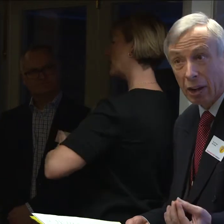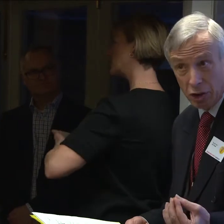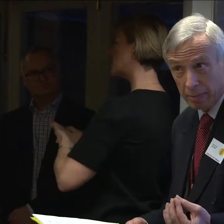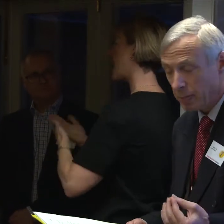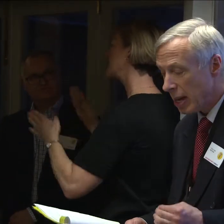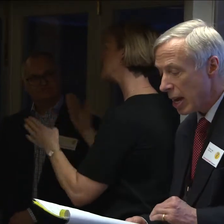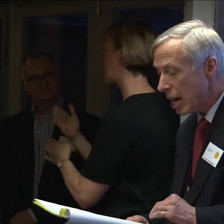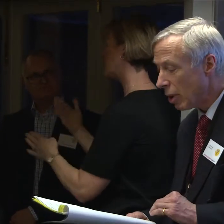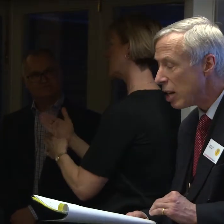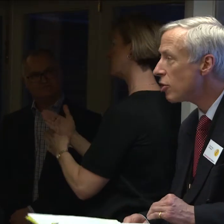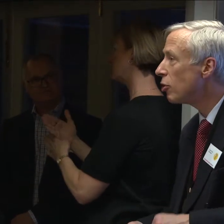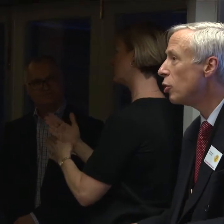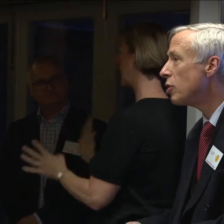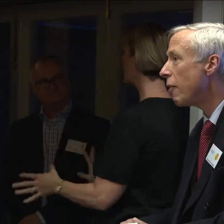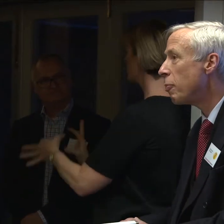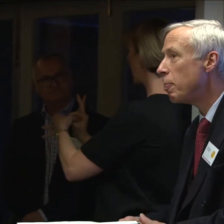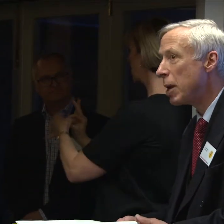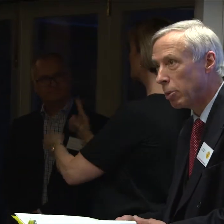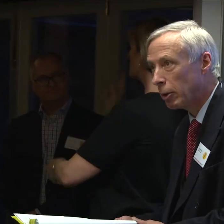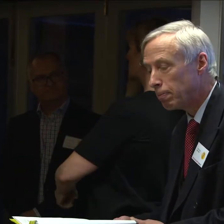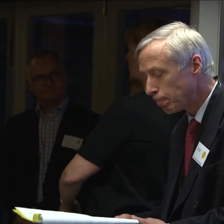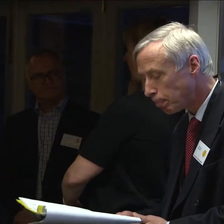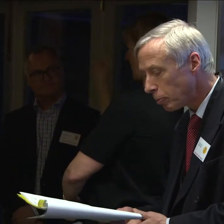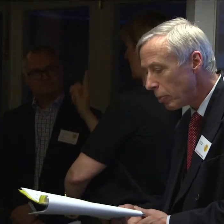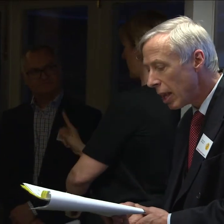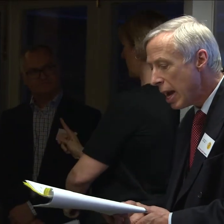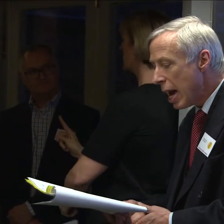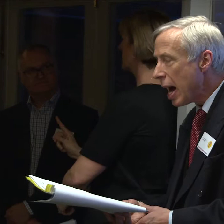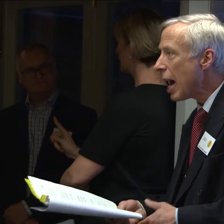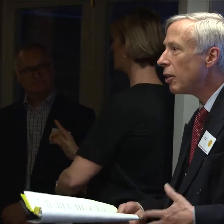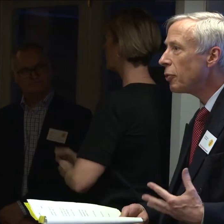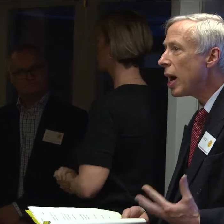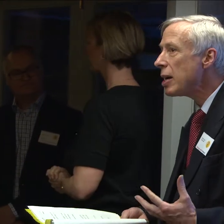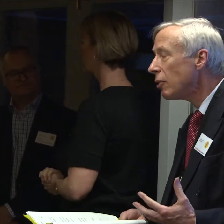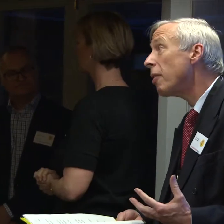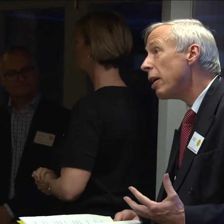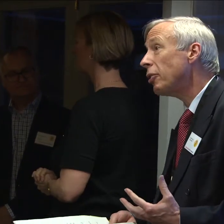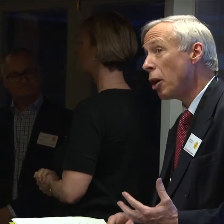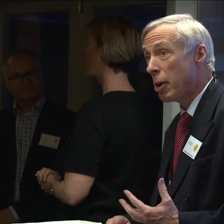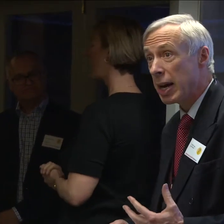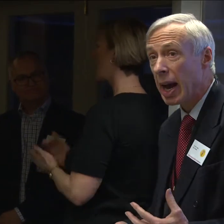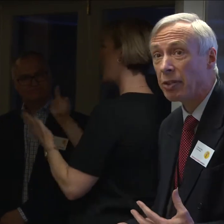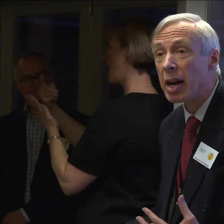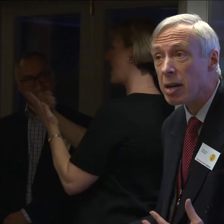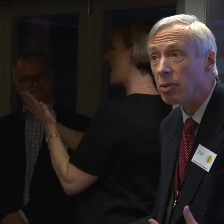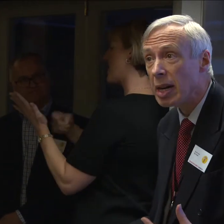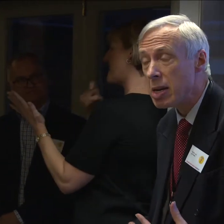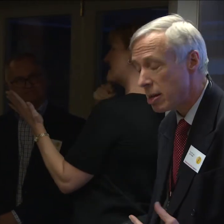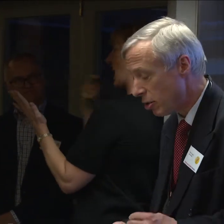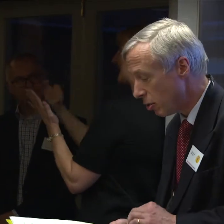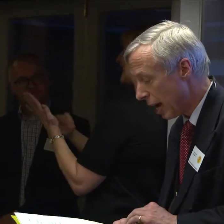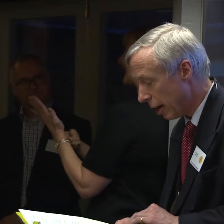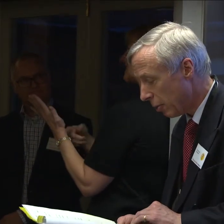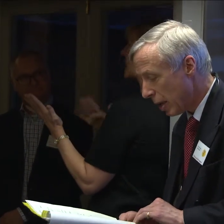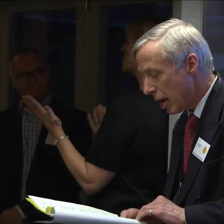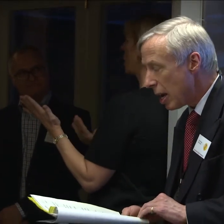action in relation to deaf people. And its findings are very sobering, as I don't need